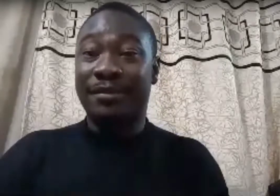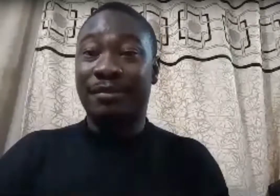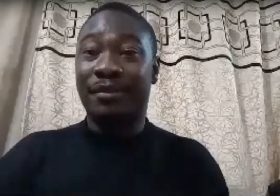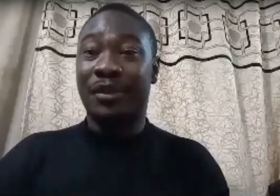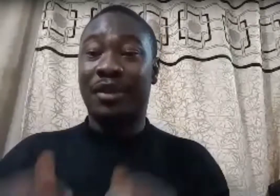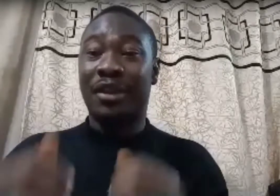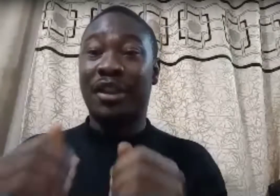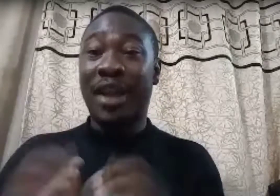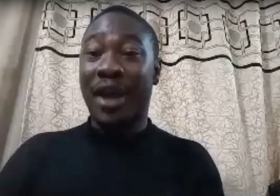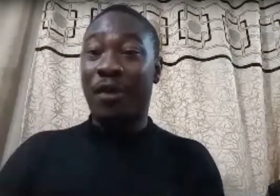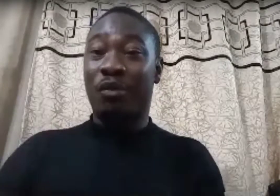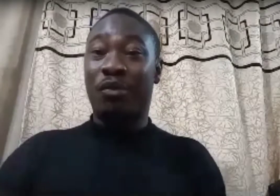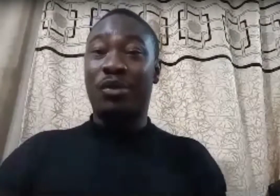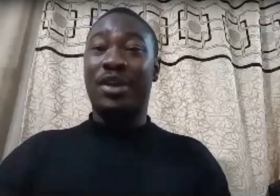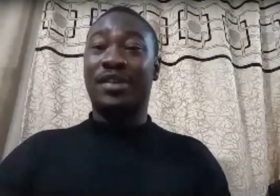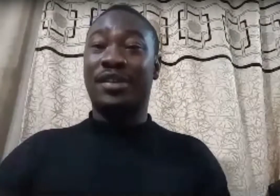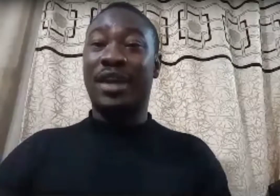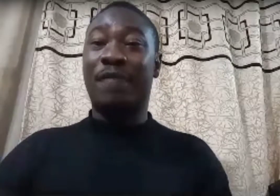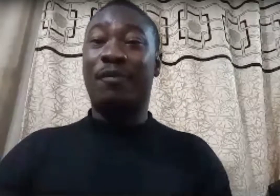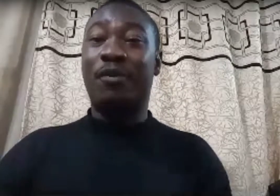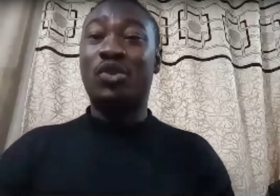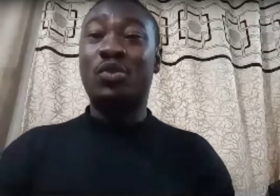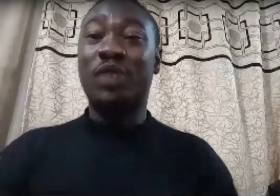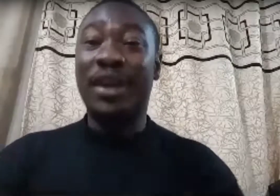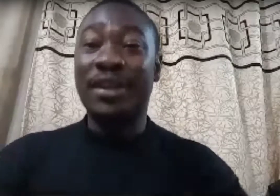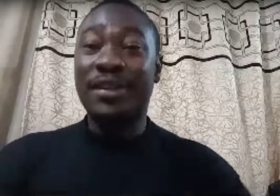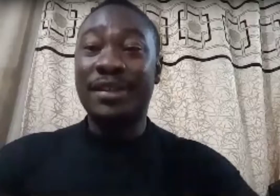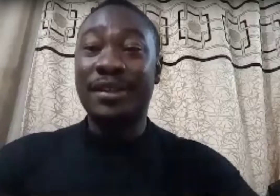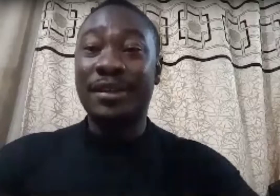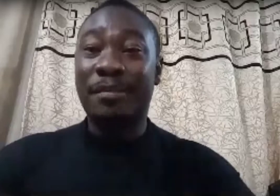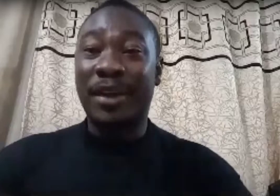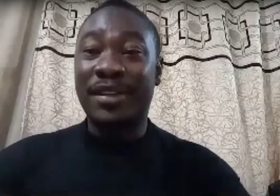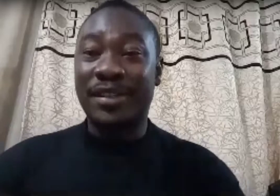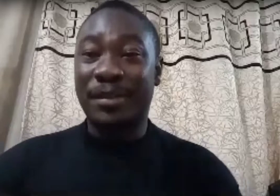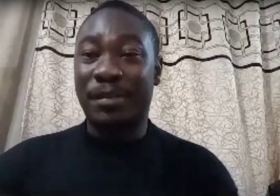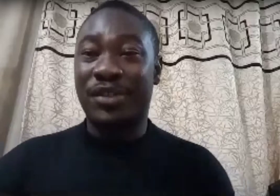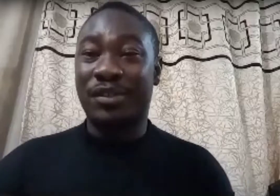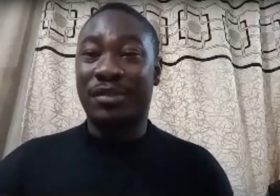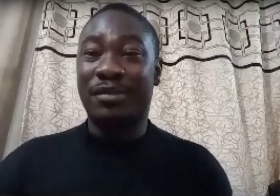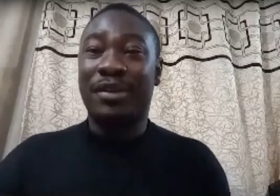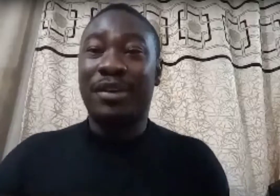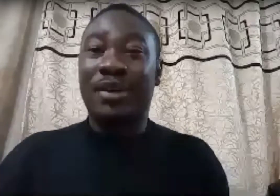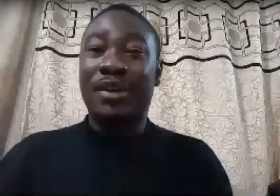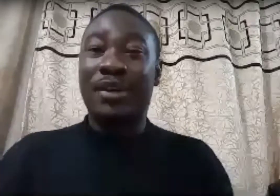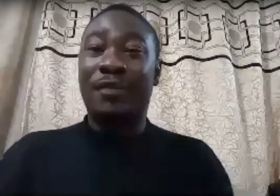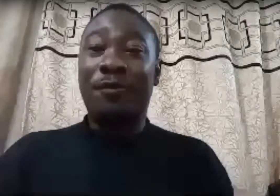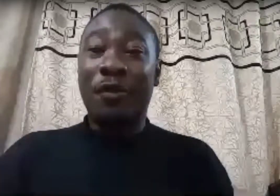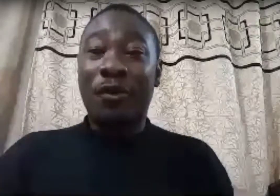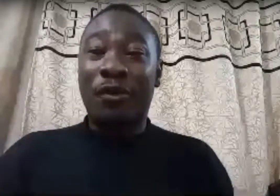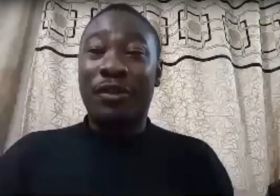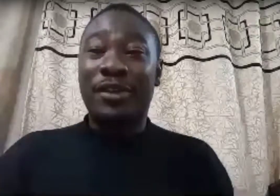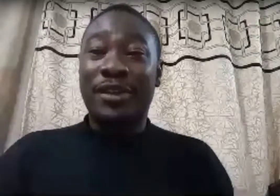student participation. The floor is hereby declared opened for participation.